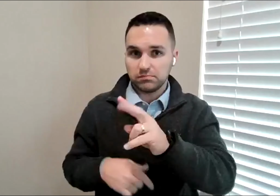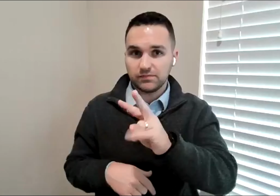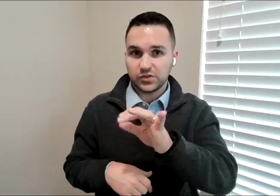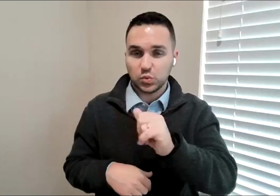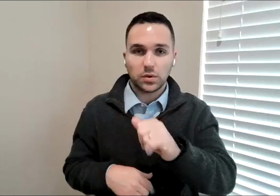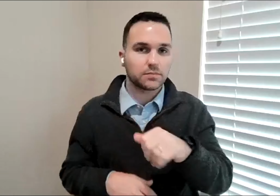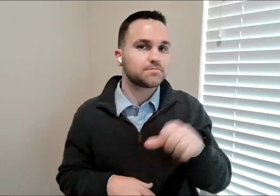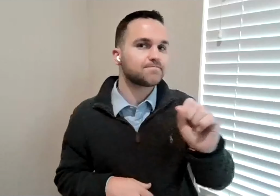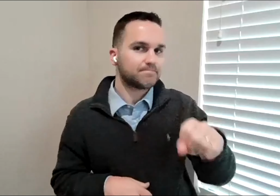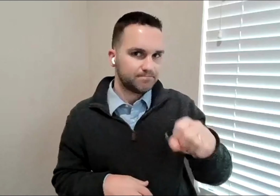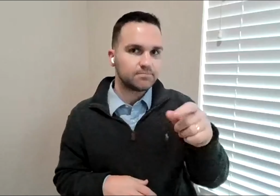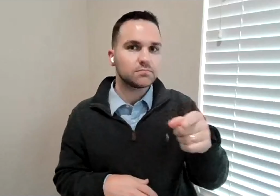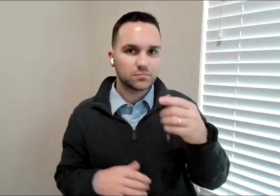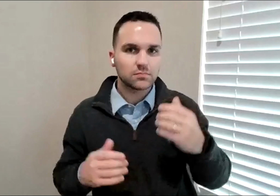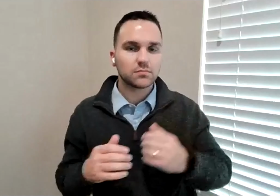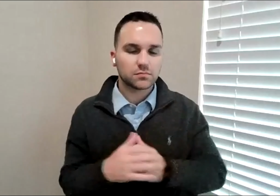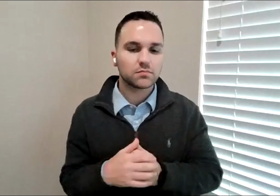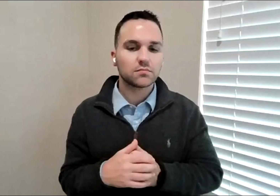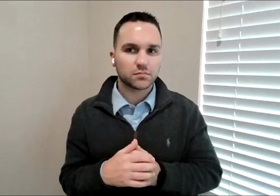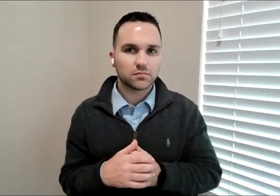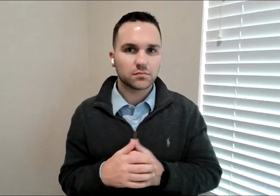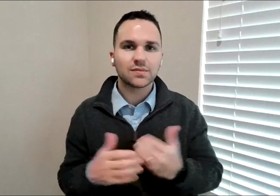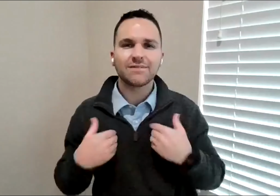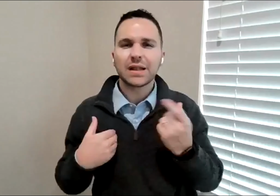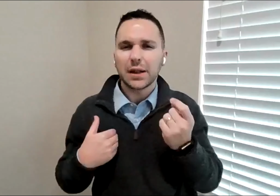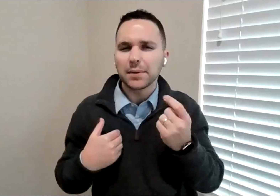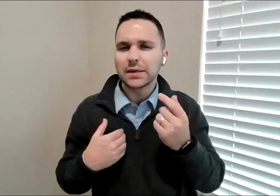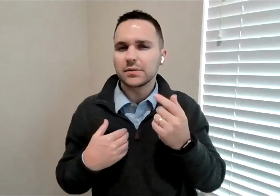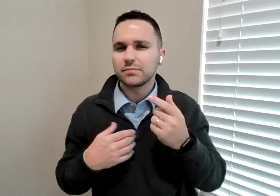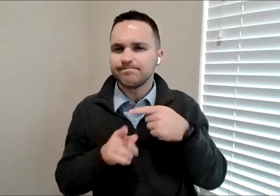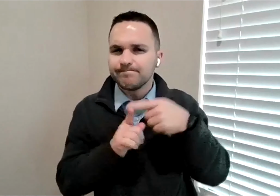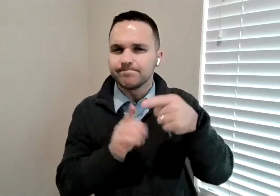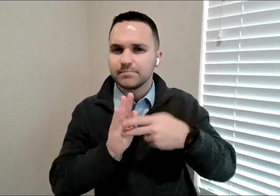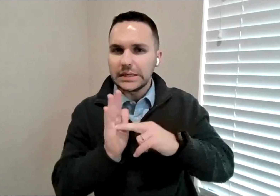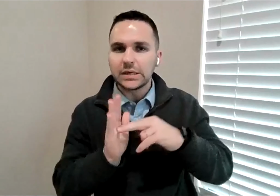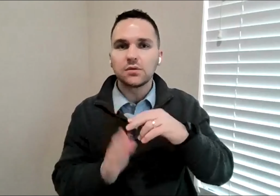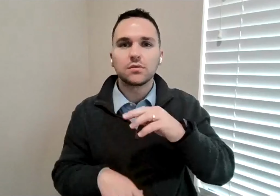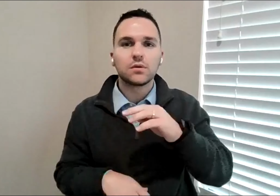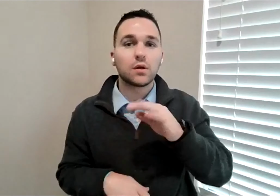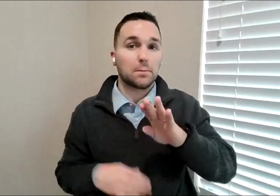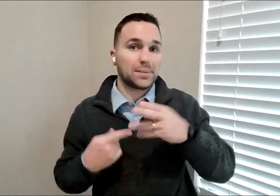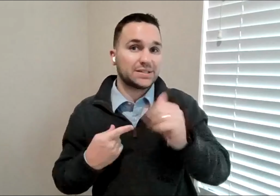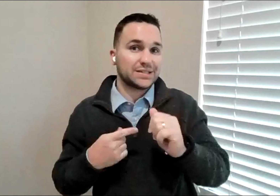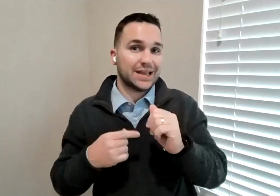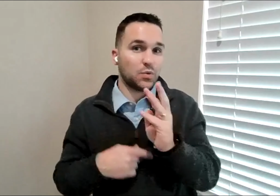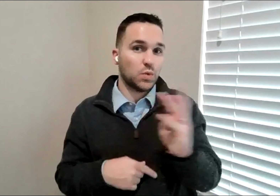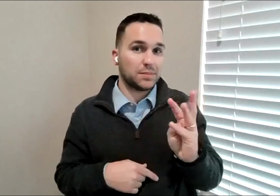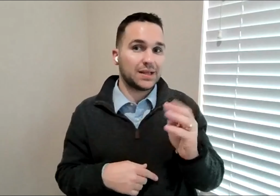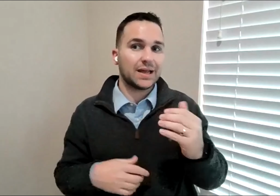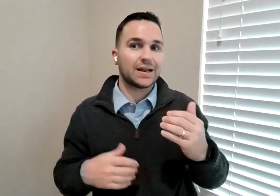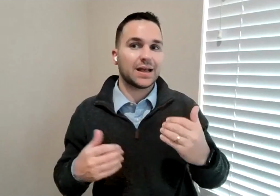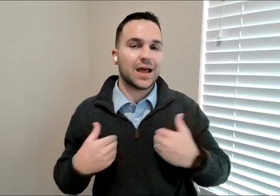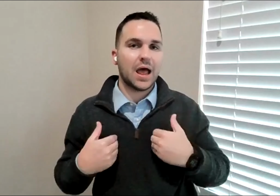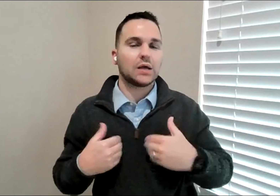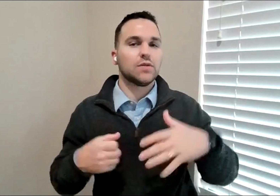Yes, so there is a little bit of nuance here. So the BHA website has our full